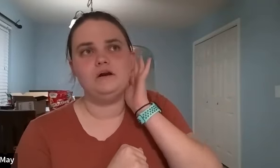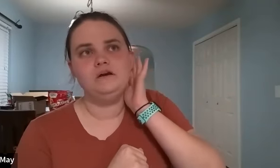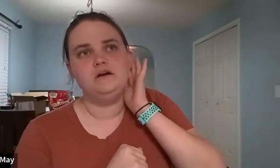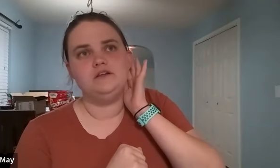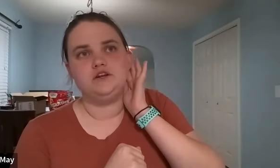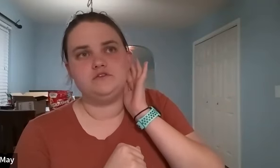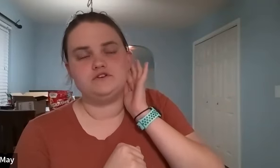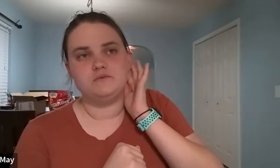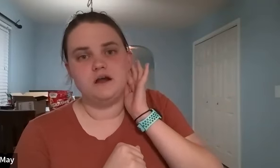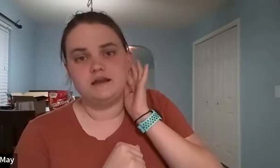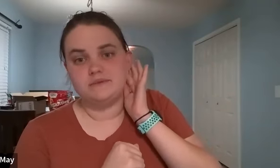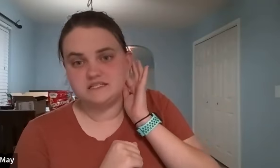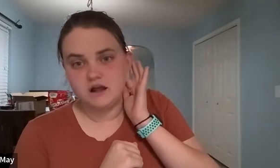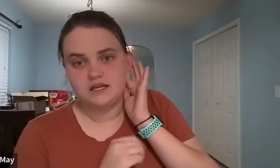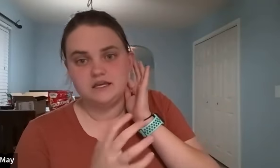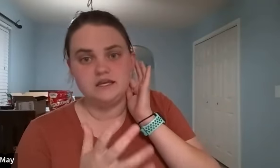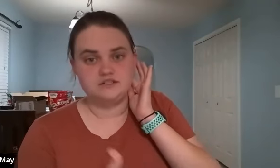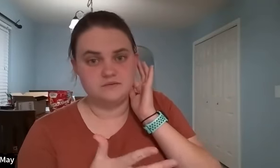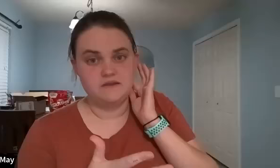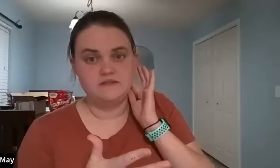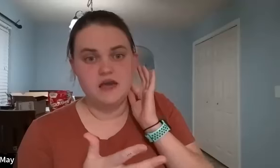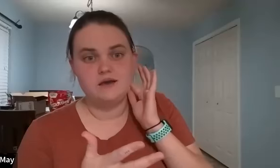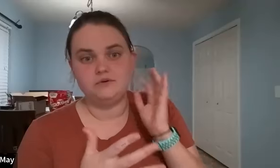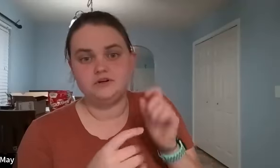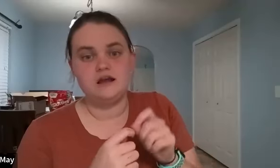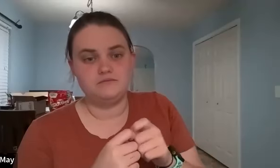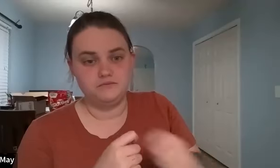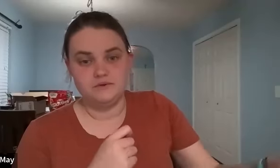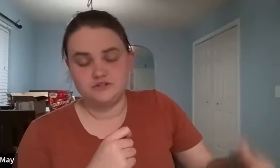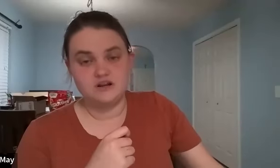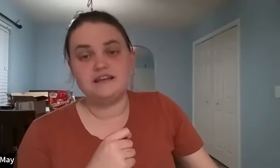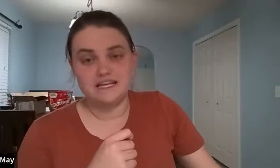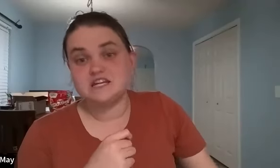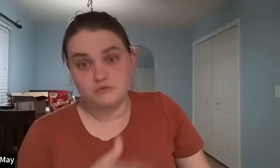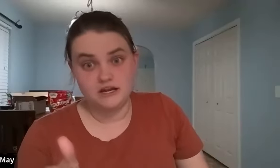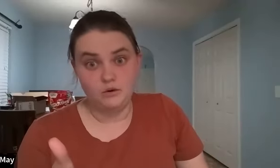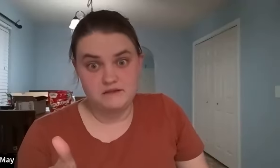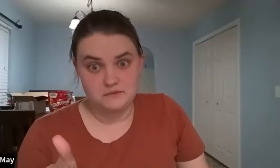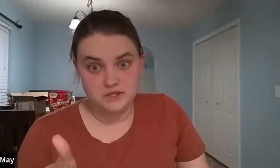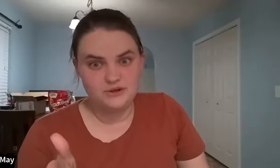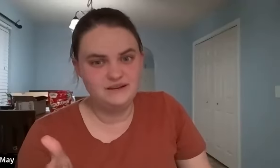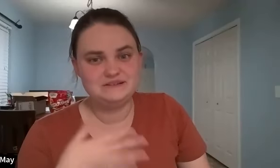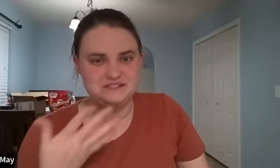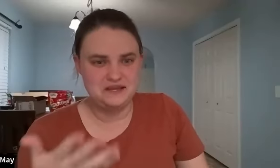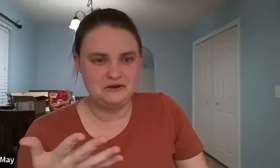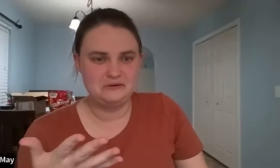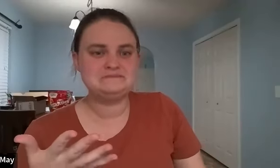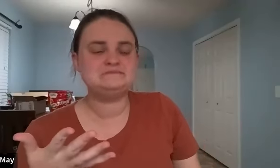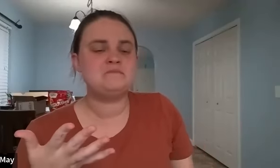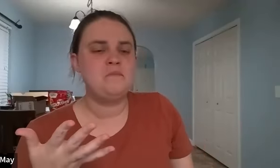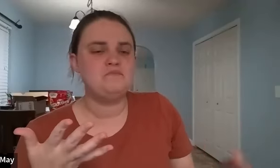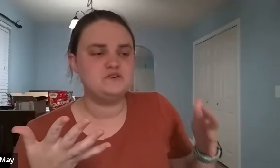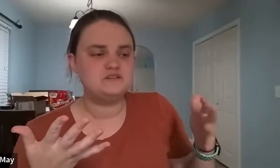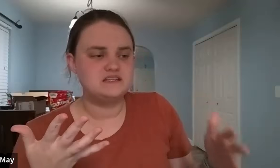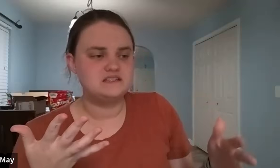Or, you know, there's a run in my stocking or something like that. Well, your stocking is not running away from you. So those kinds of